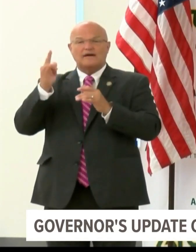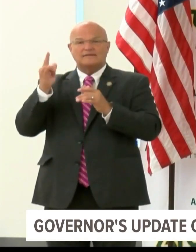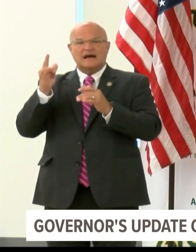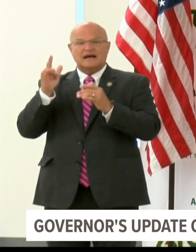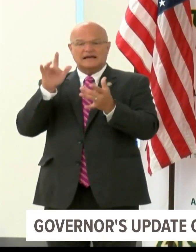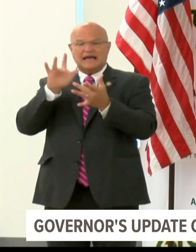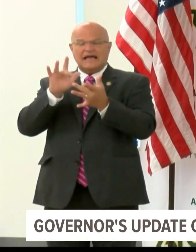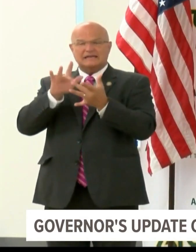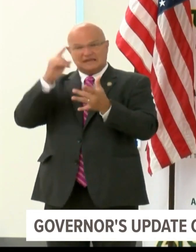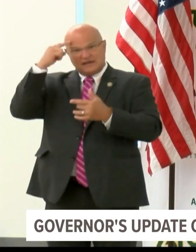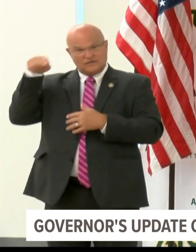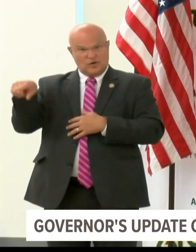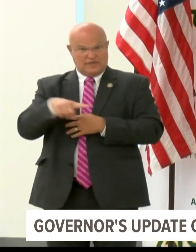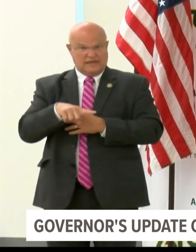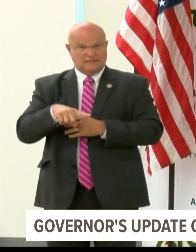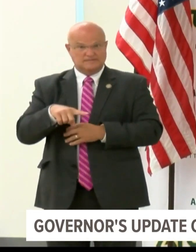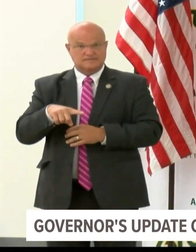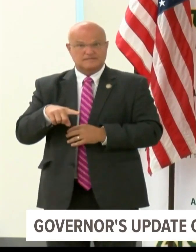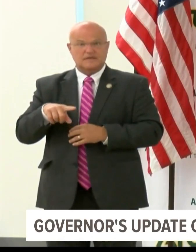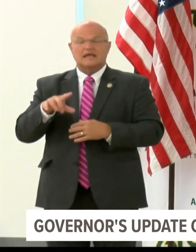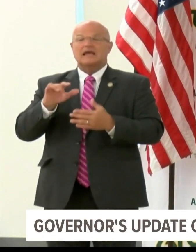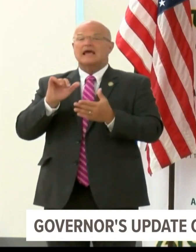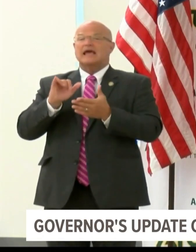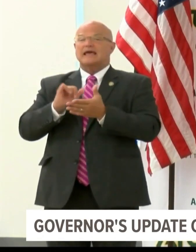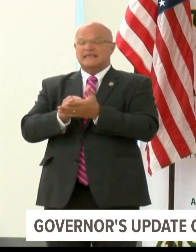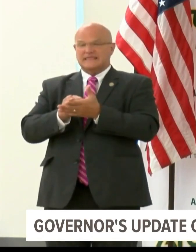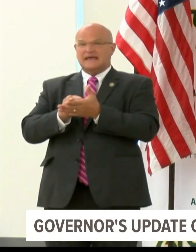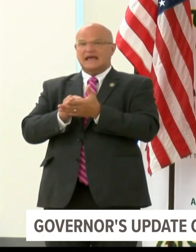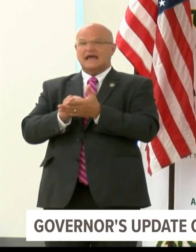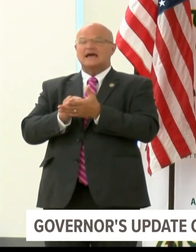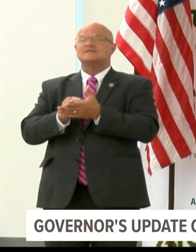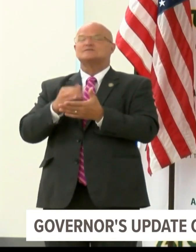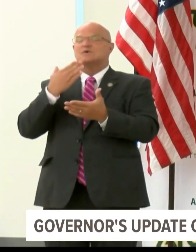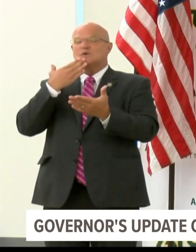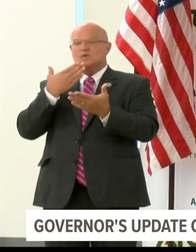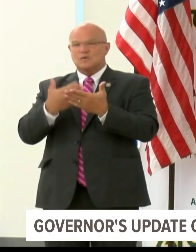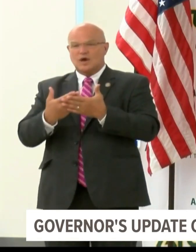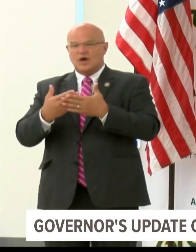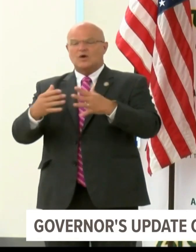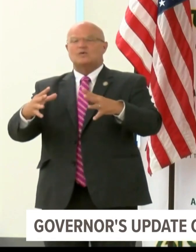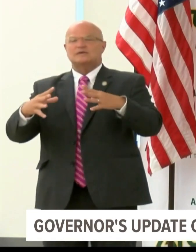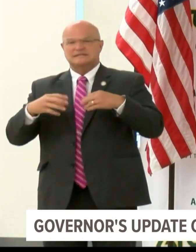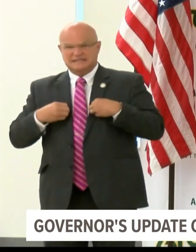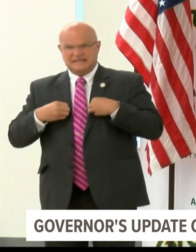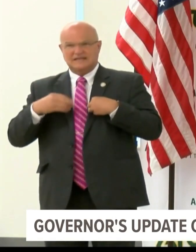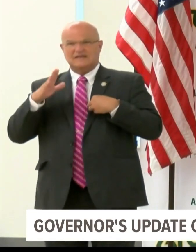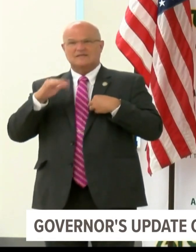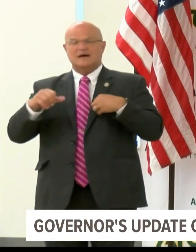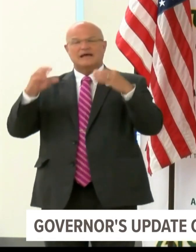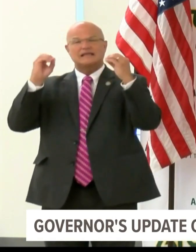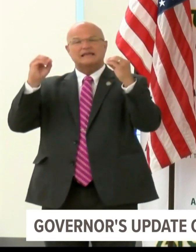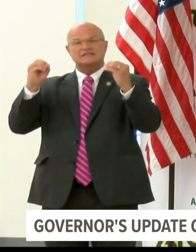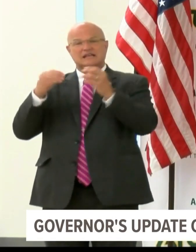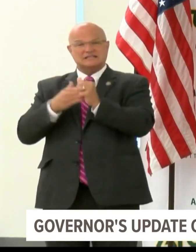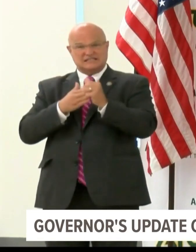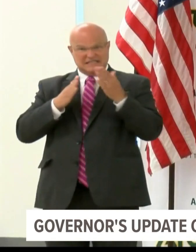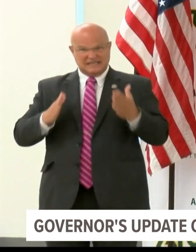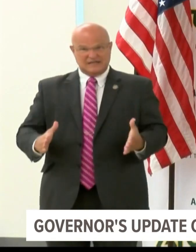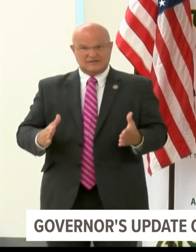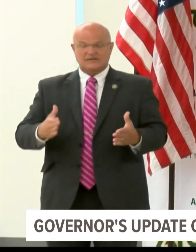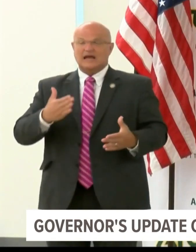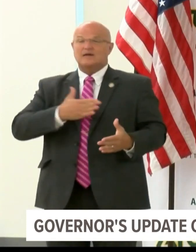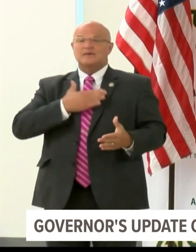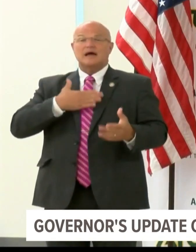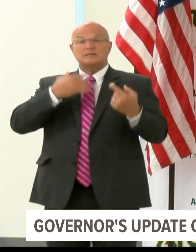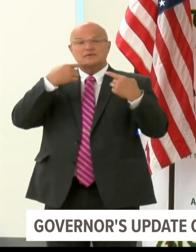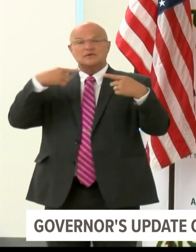access point to them. That was been very well received by our education leaders, and I'm pleased to announce